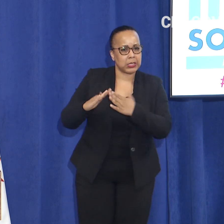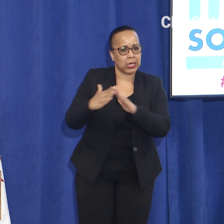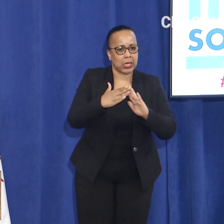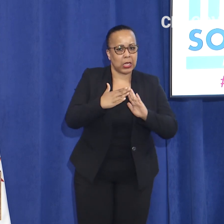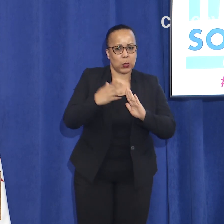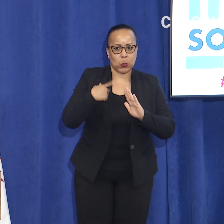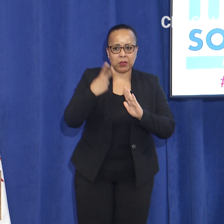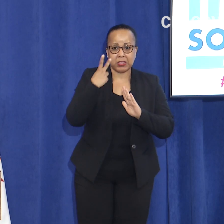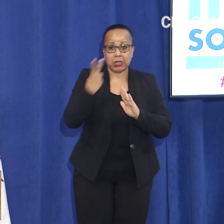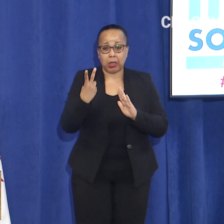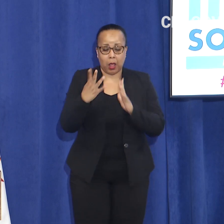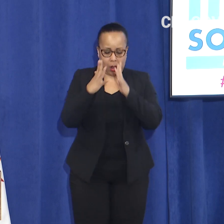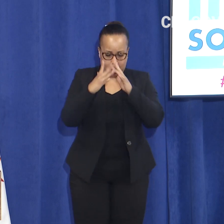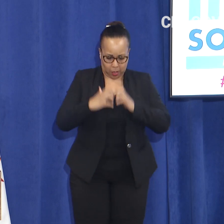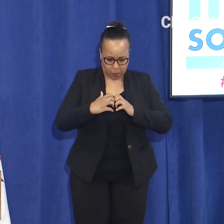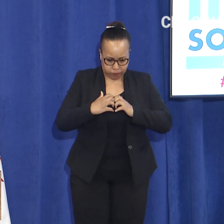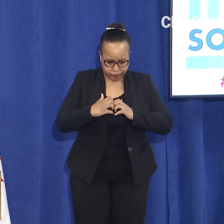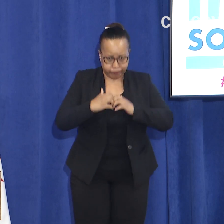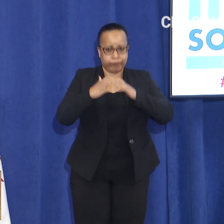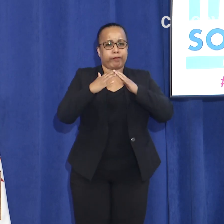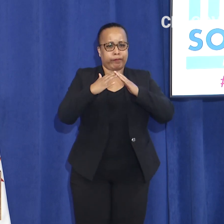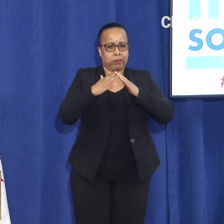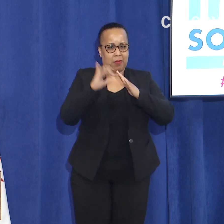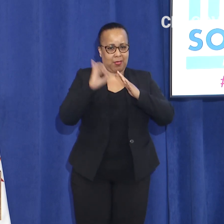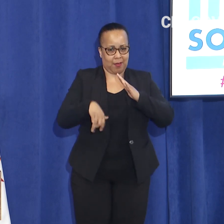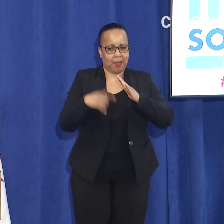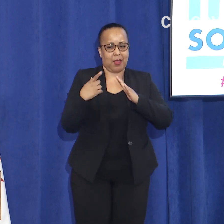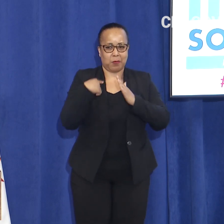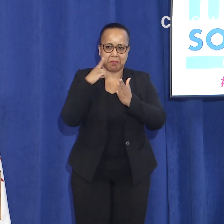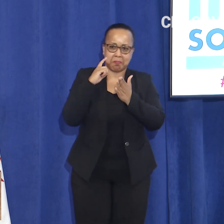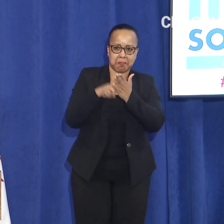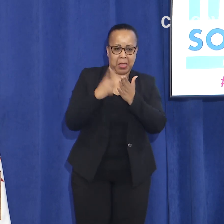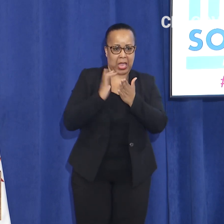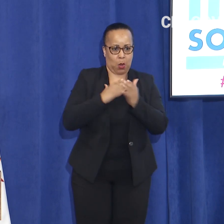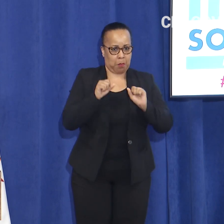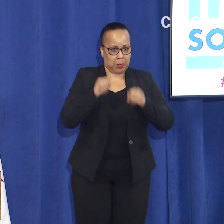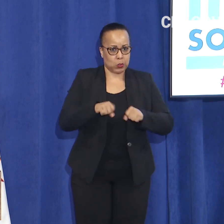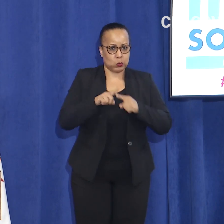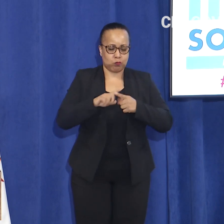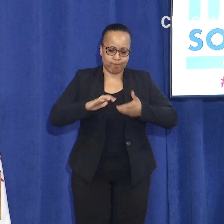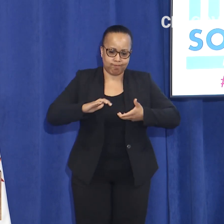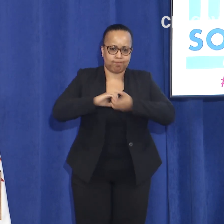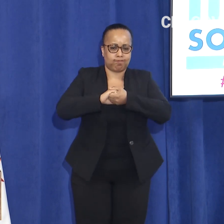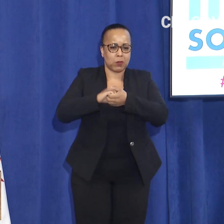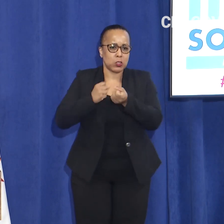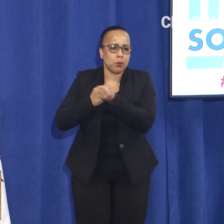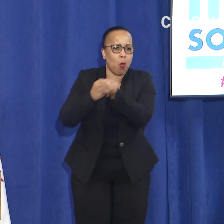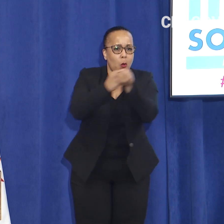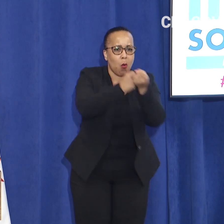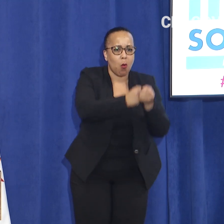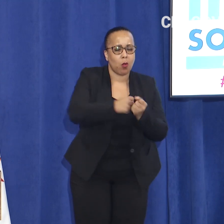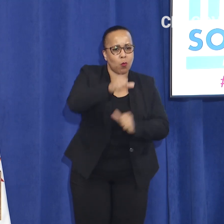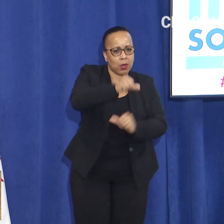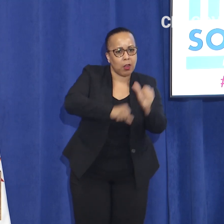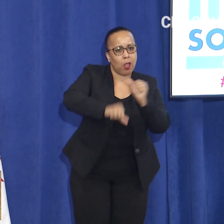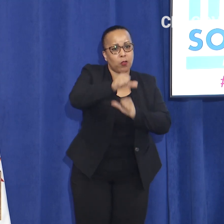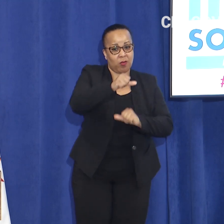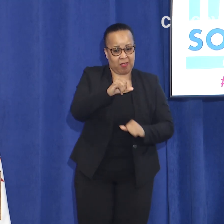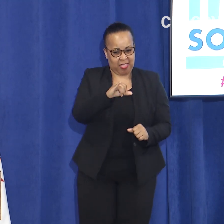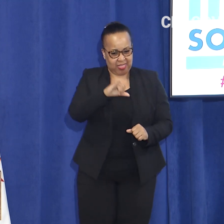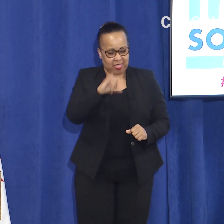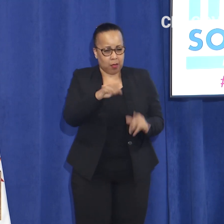We've seen our resiliency and our mettle, our ability to join together and support one another, which has